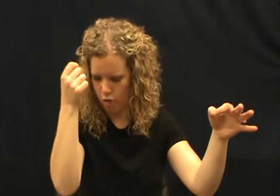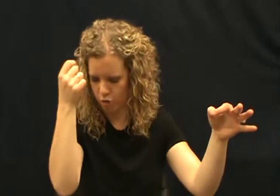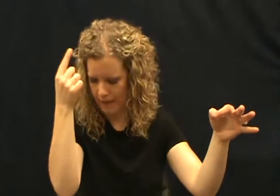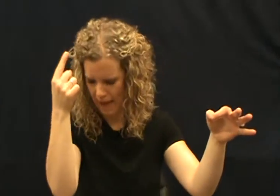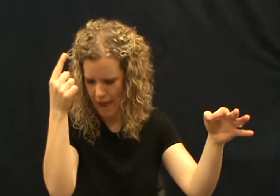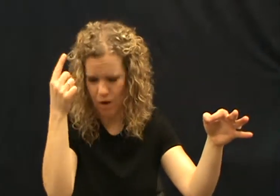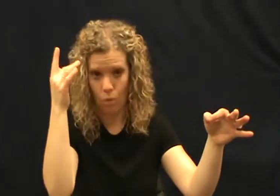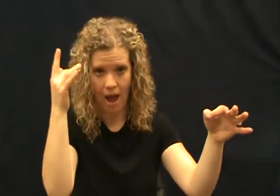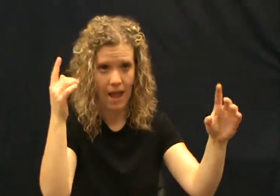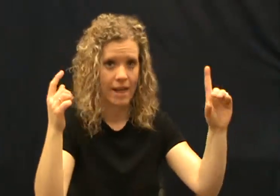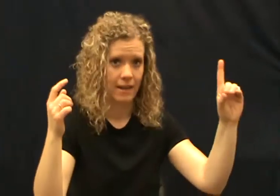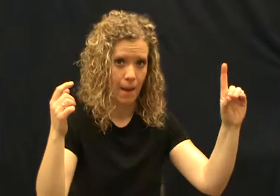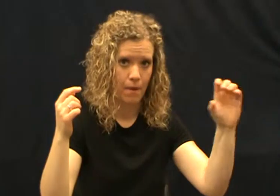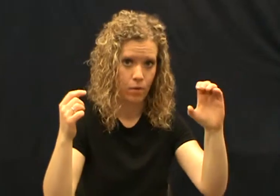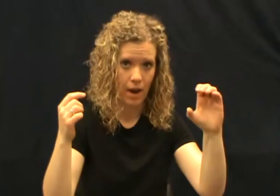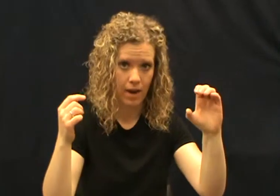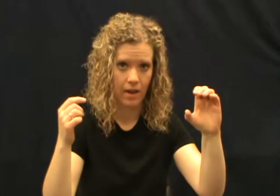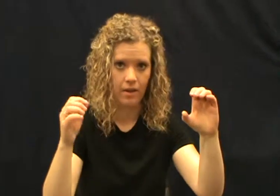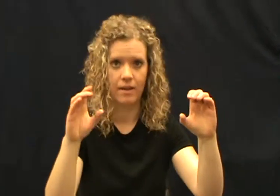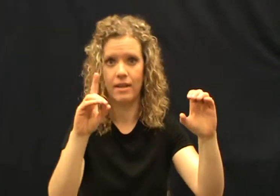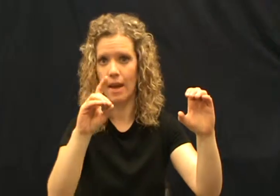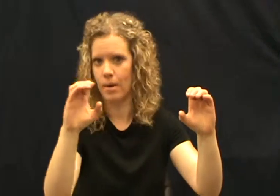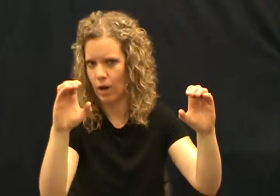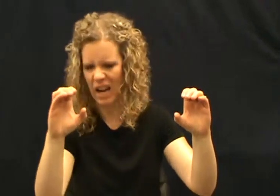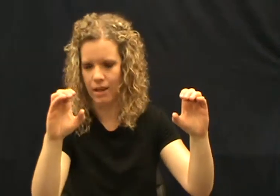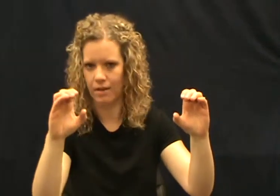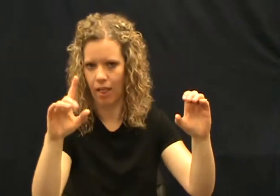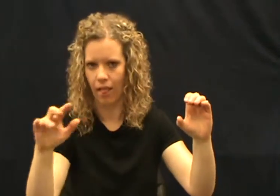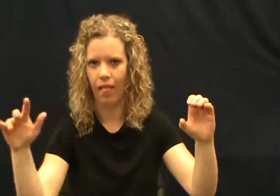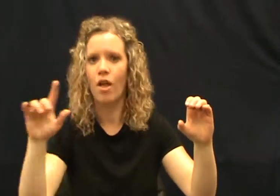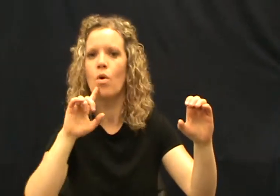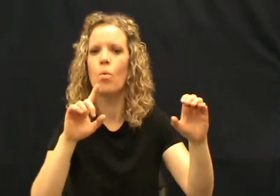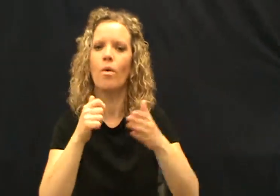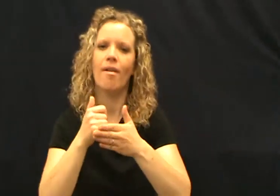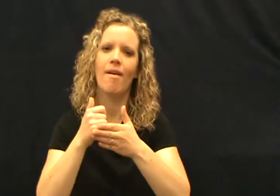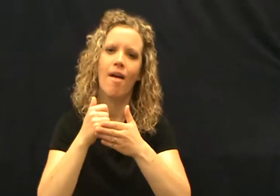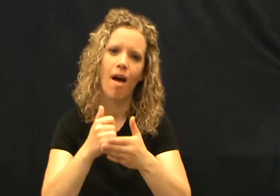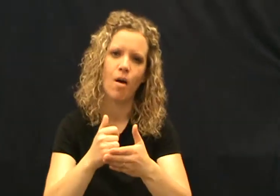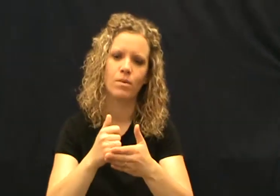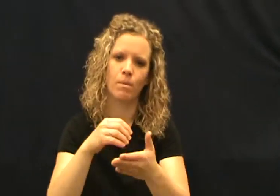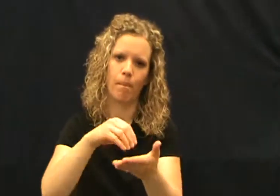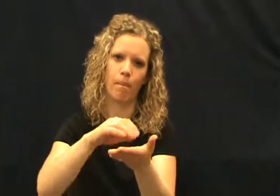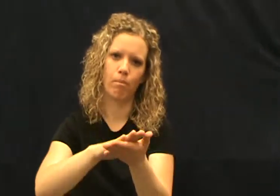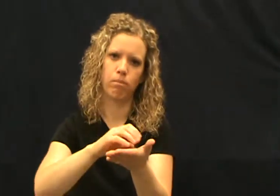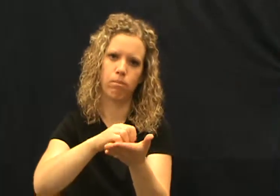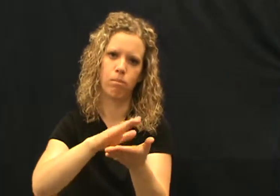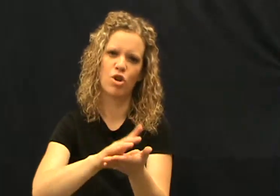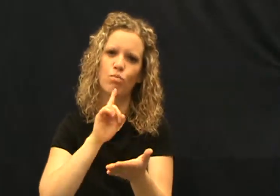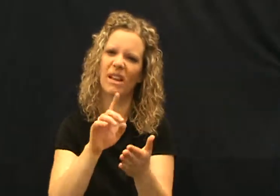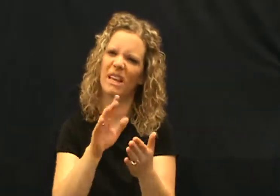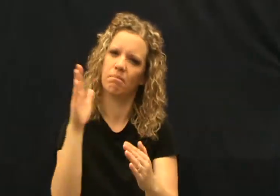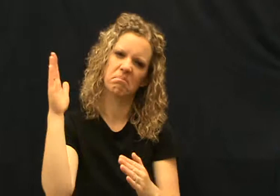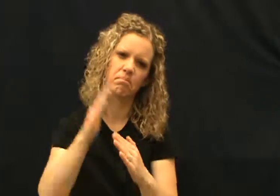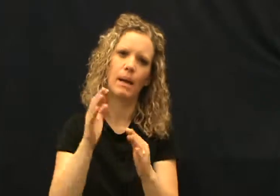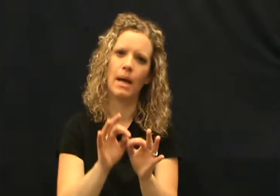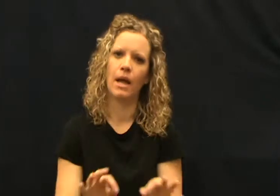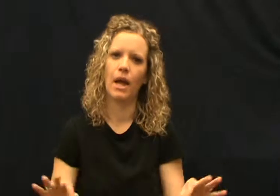is the fundamental framework of bookkeeping which underlies the record-keeping part of this game that we call accounting.